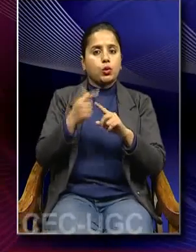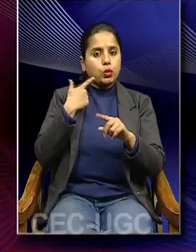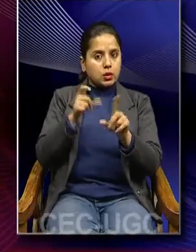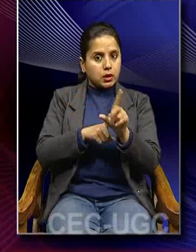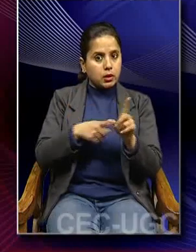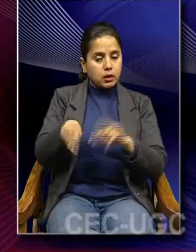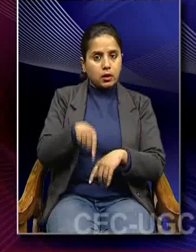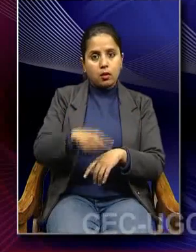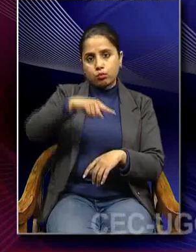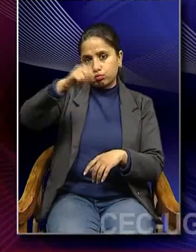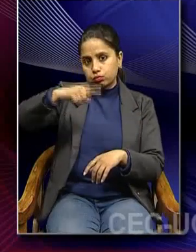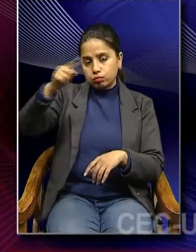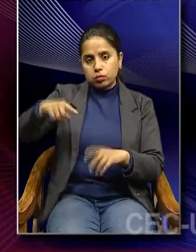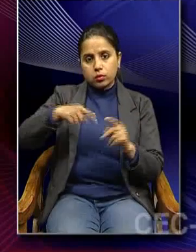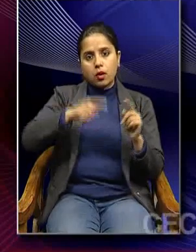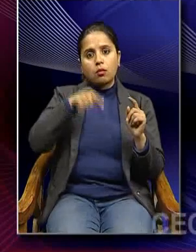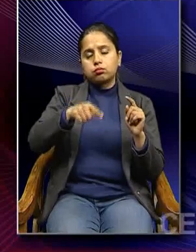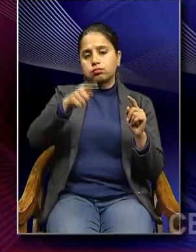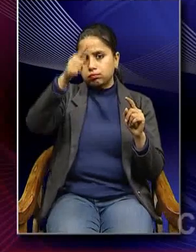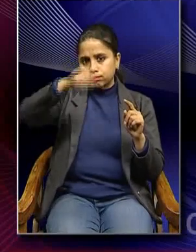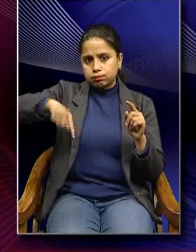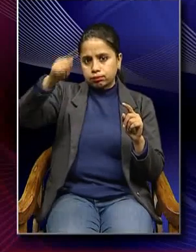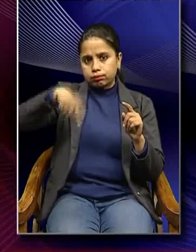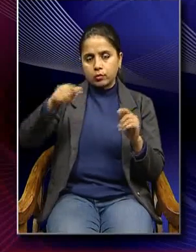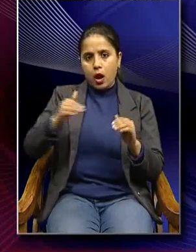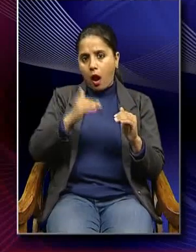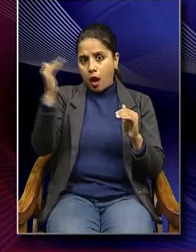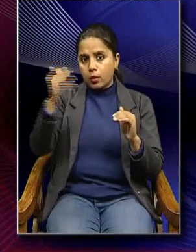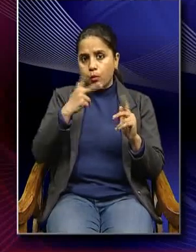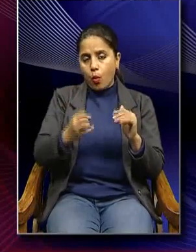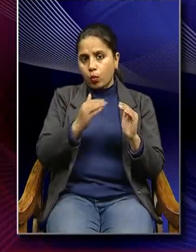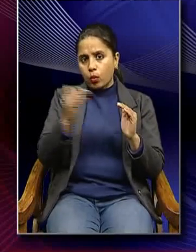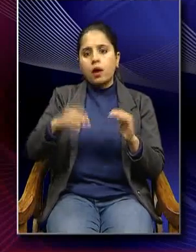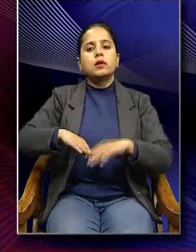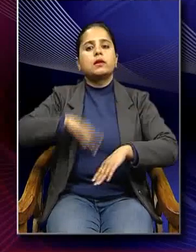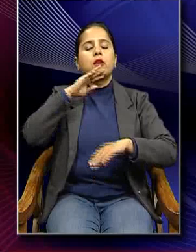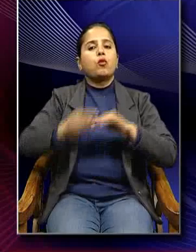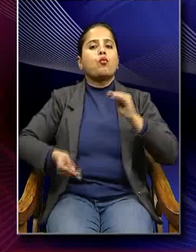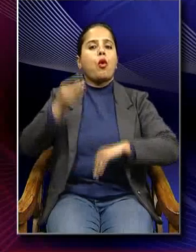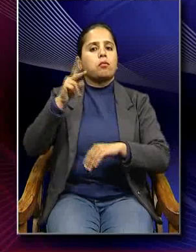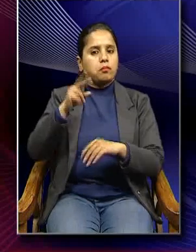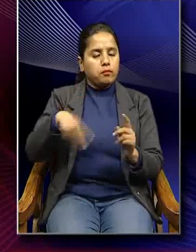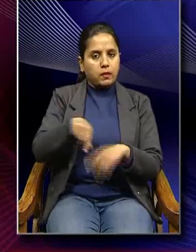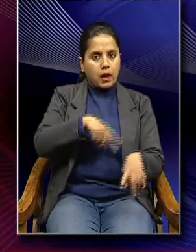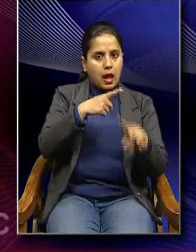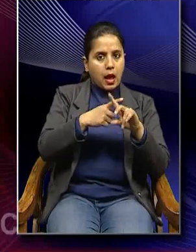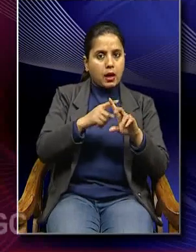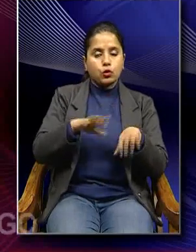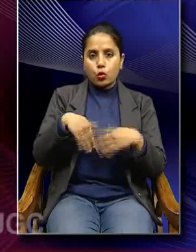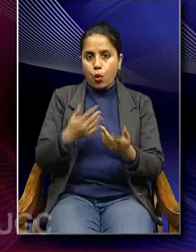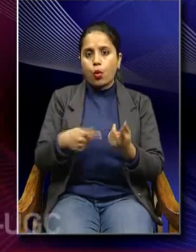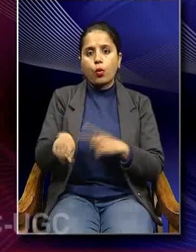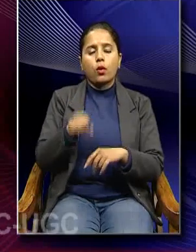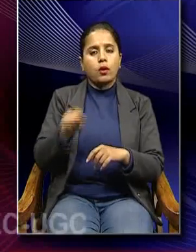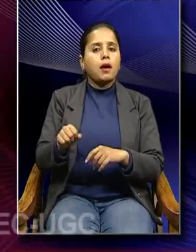are the levels of utility satisfaction, while considering the trade-off between X and